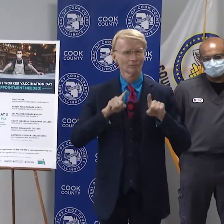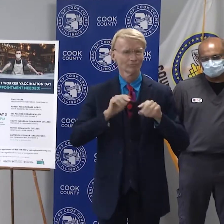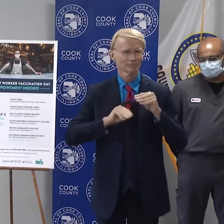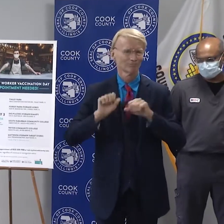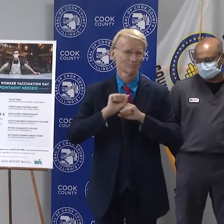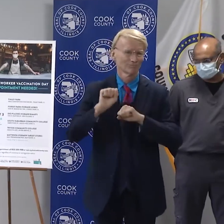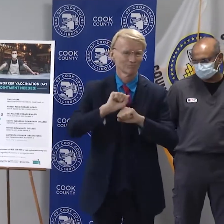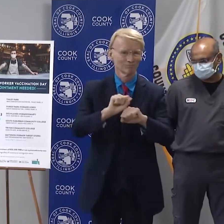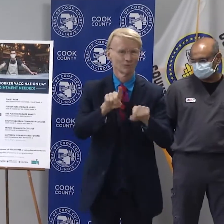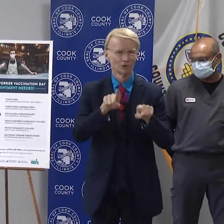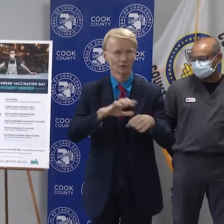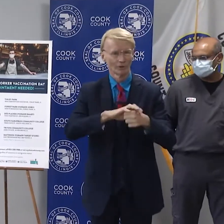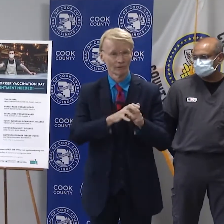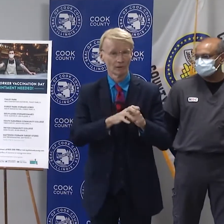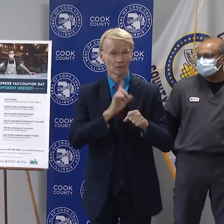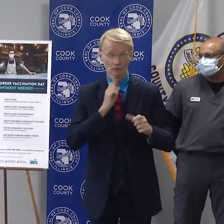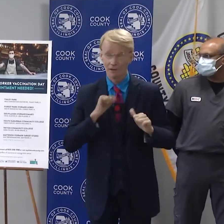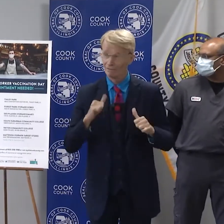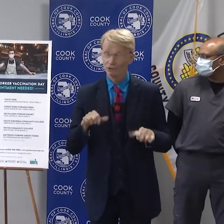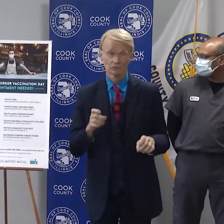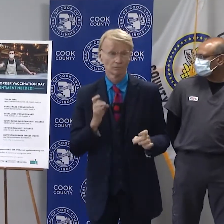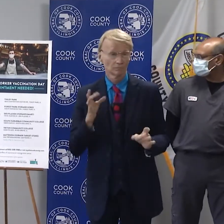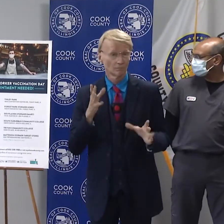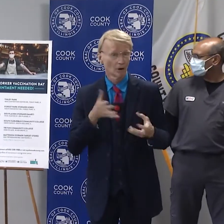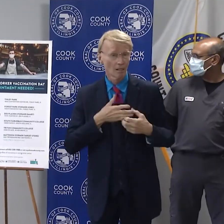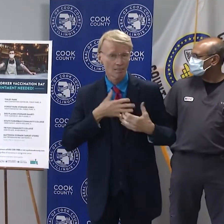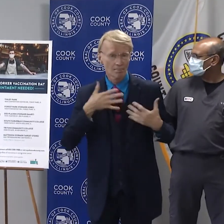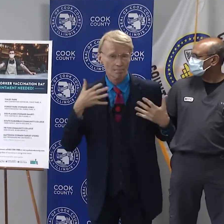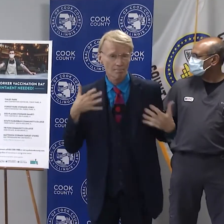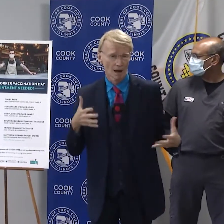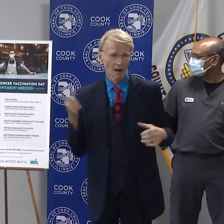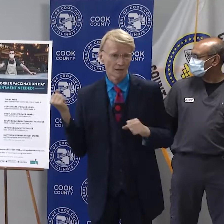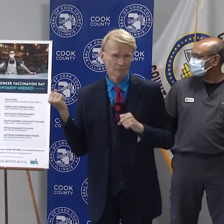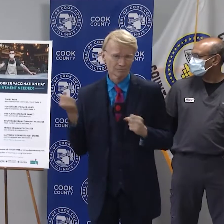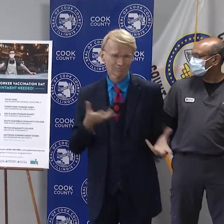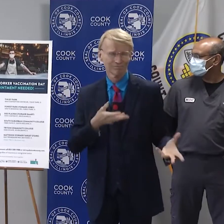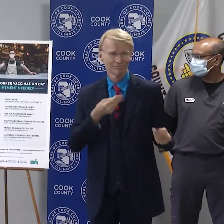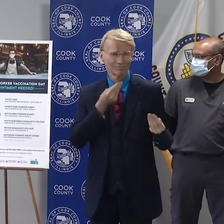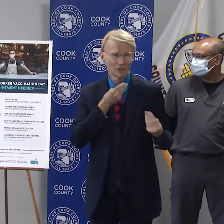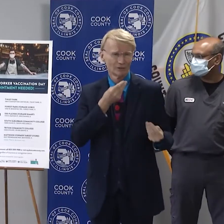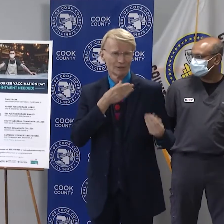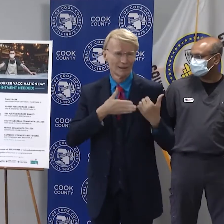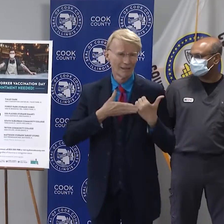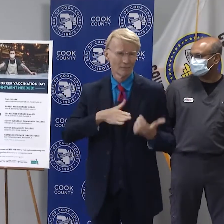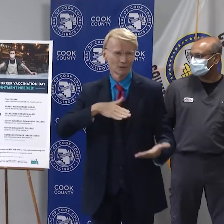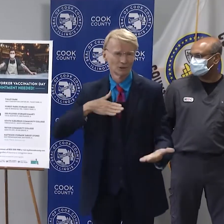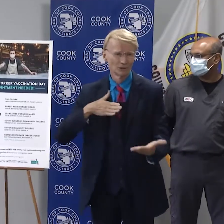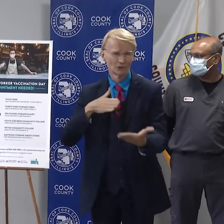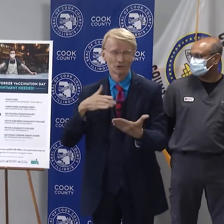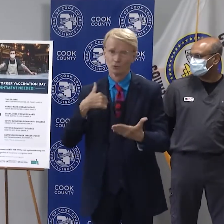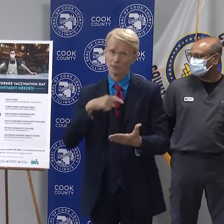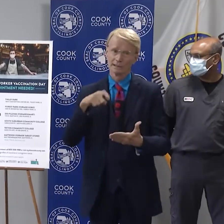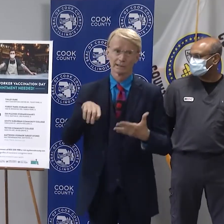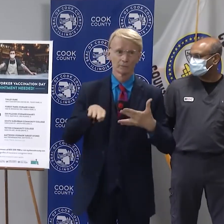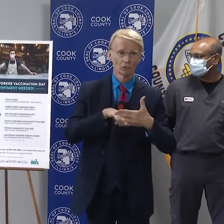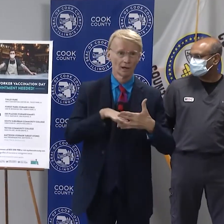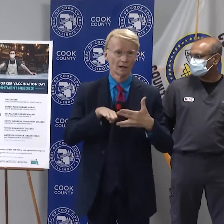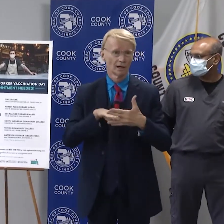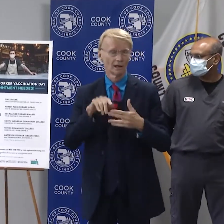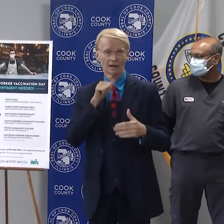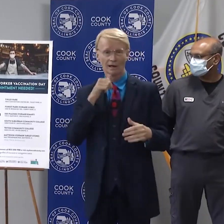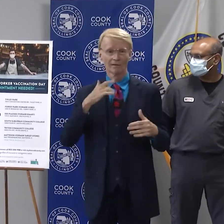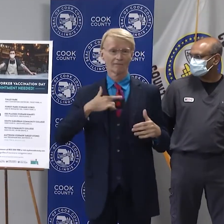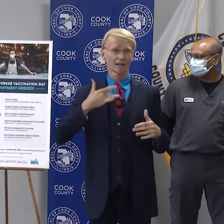efforts were critical over the past year, providing sustenance after a long day, delicious food we needed a break from our own